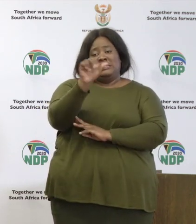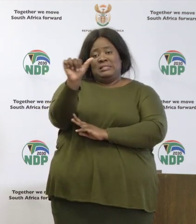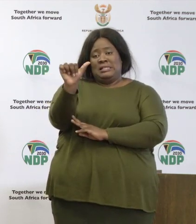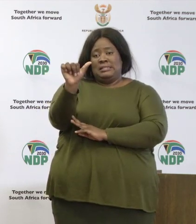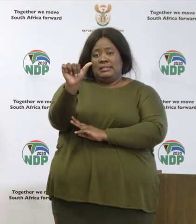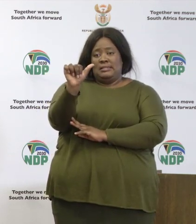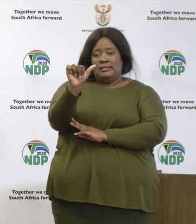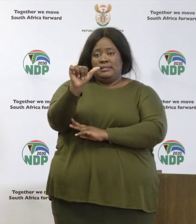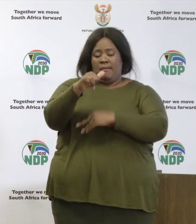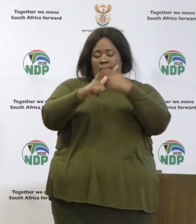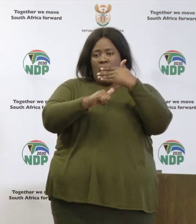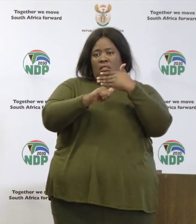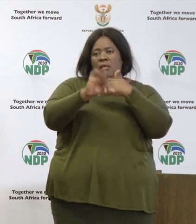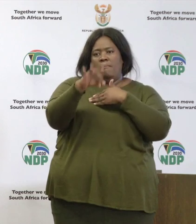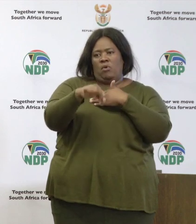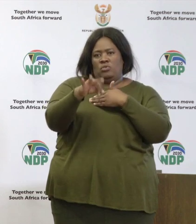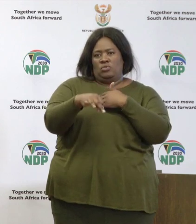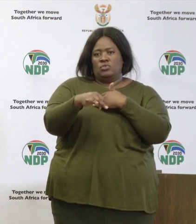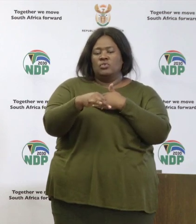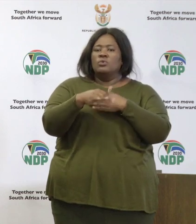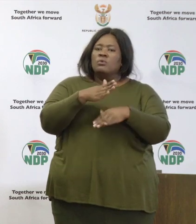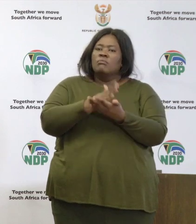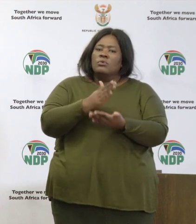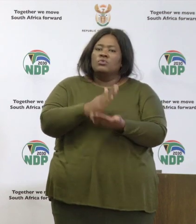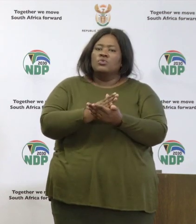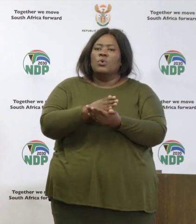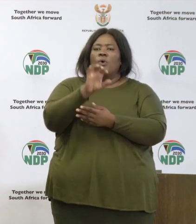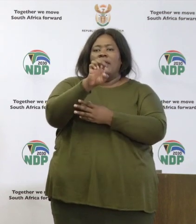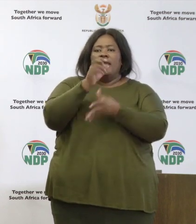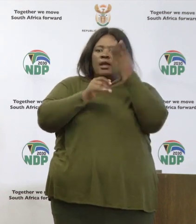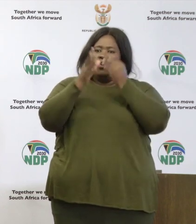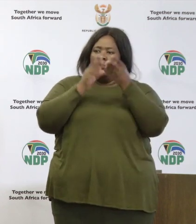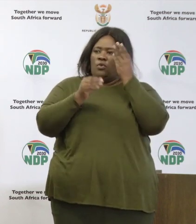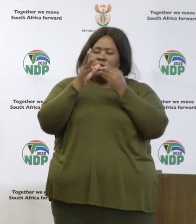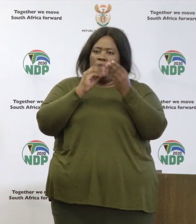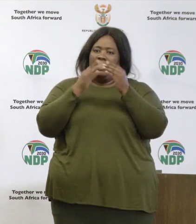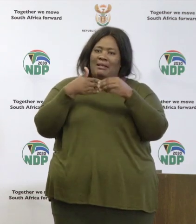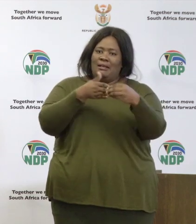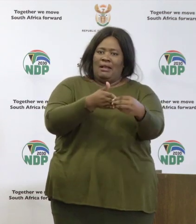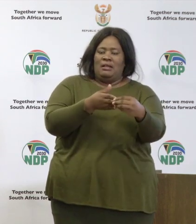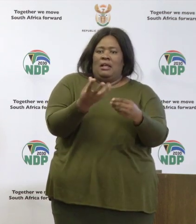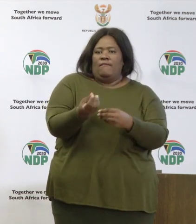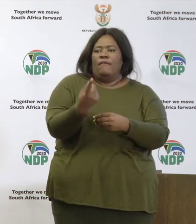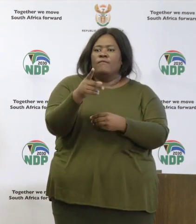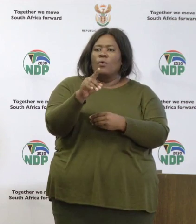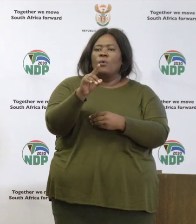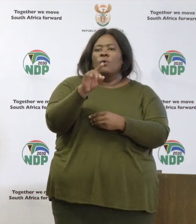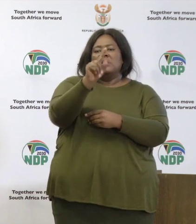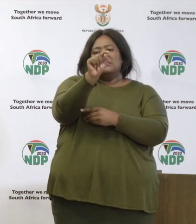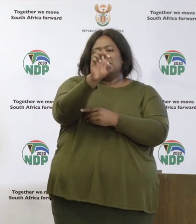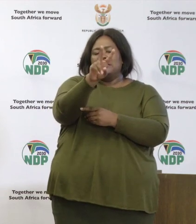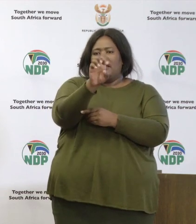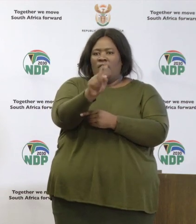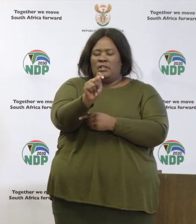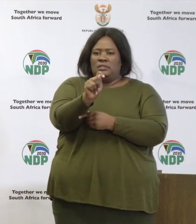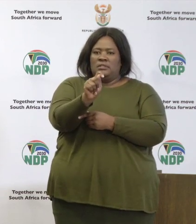March, we have made available e-learning guides to all our TVET colleges throughout the country. These guides